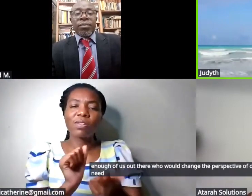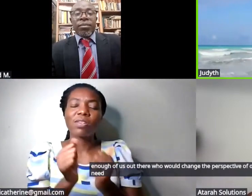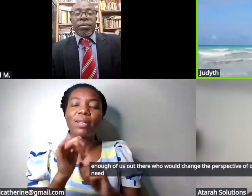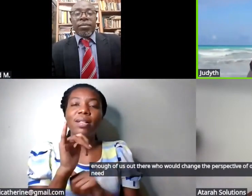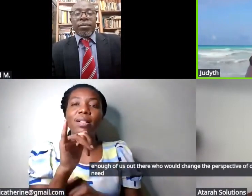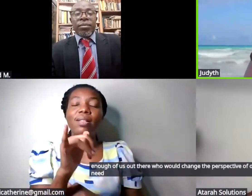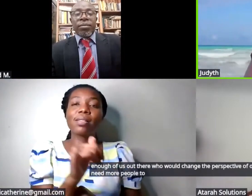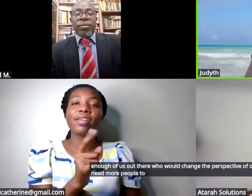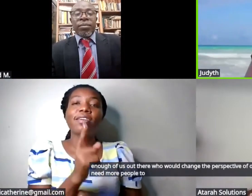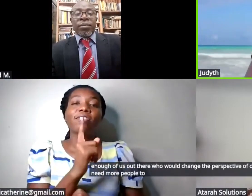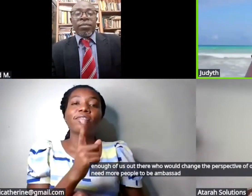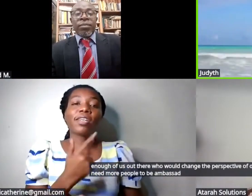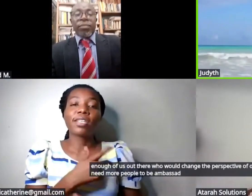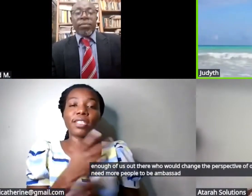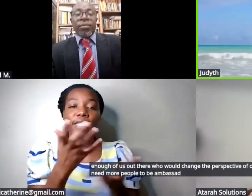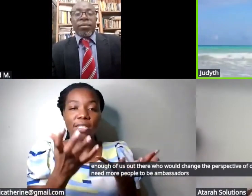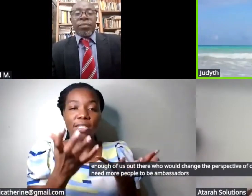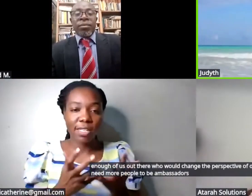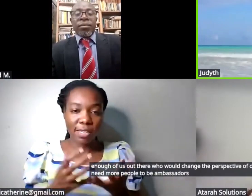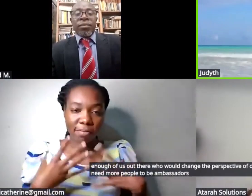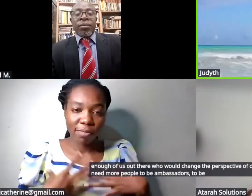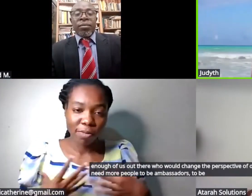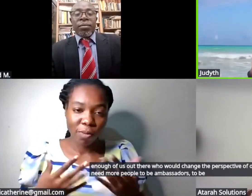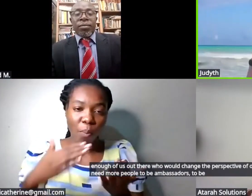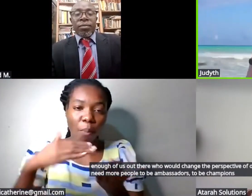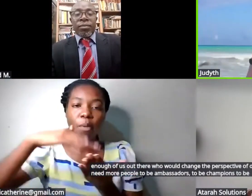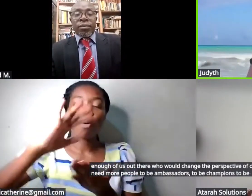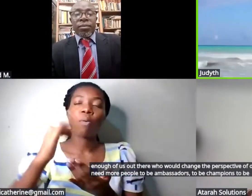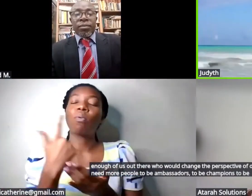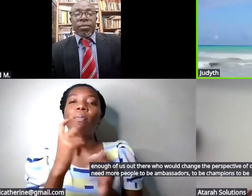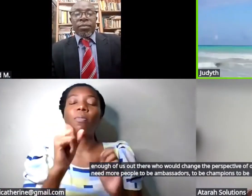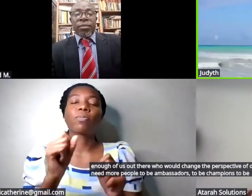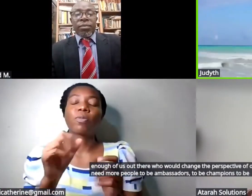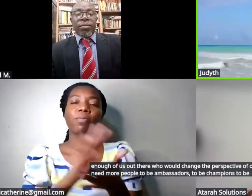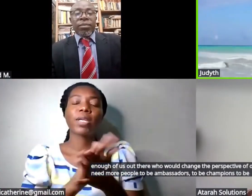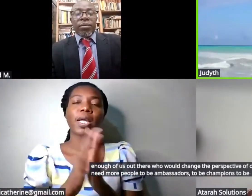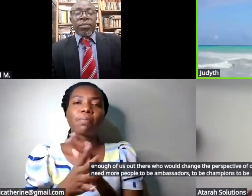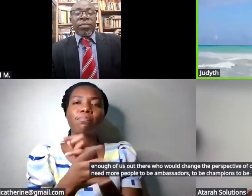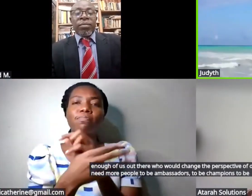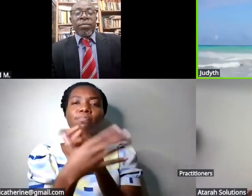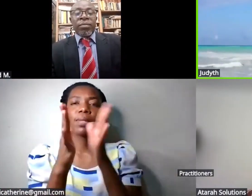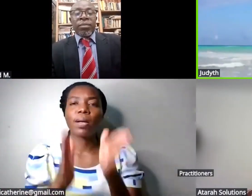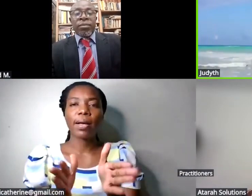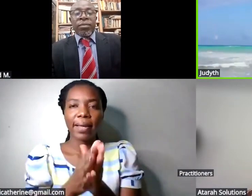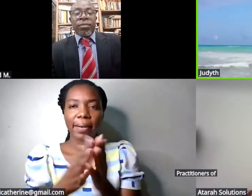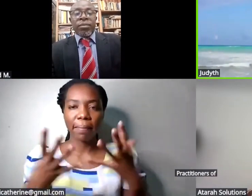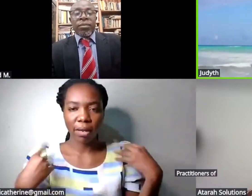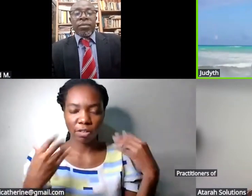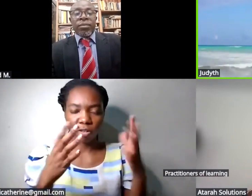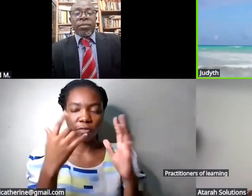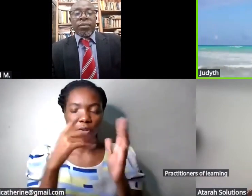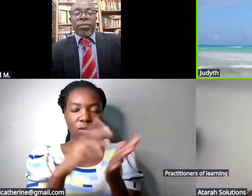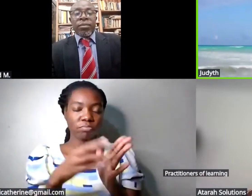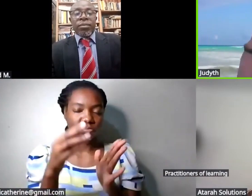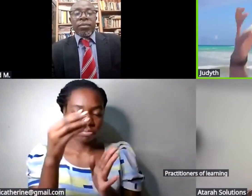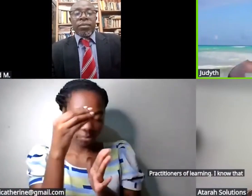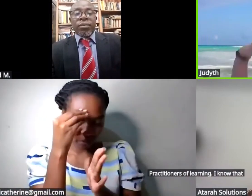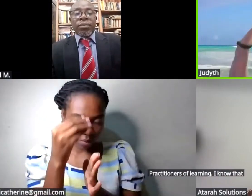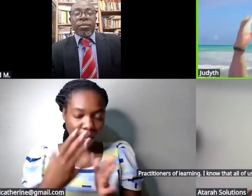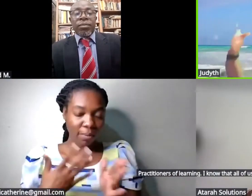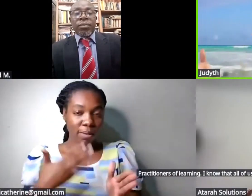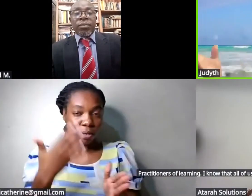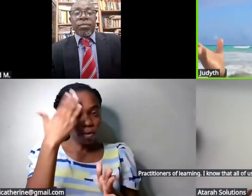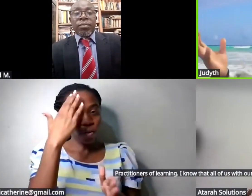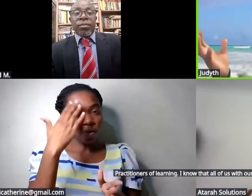be ambassadors, to be champions, to be practitioners of learning. I know that all of us with our different